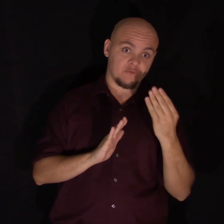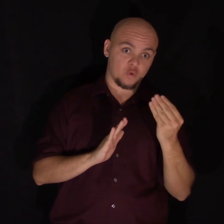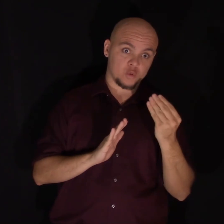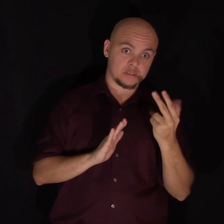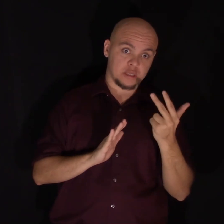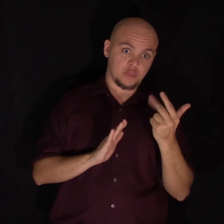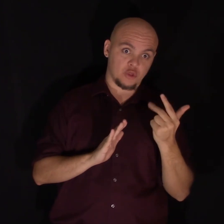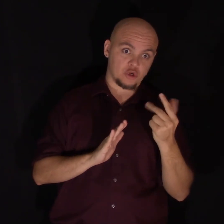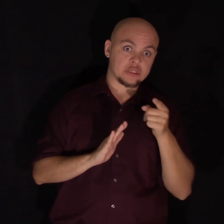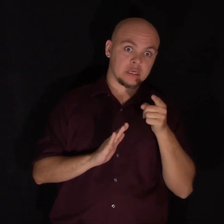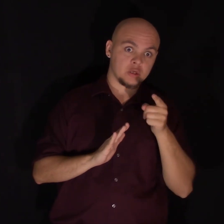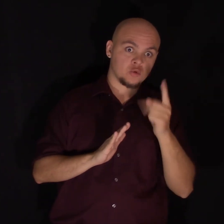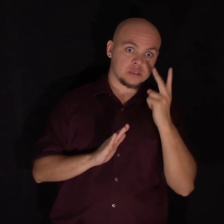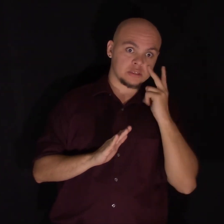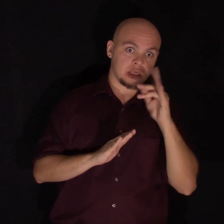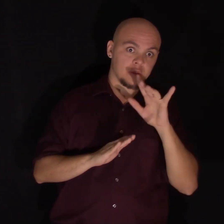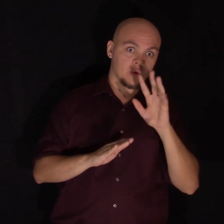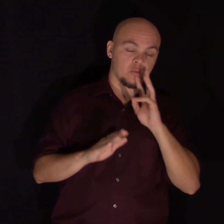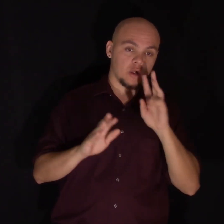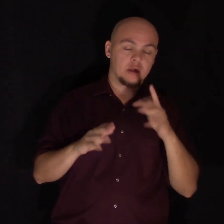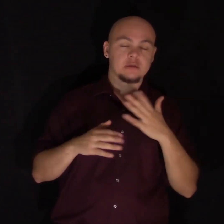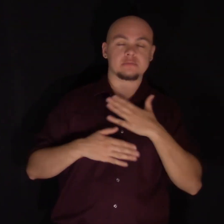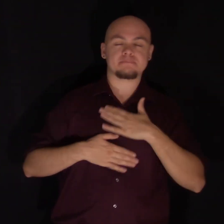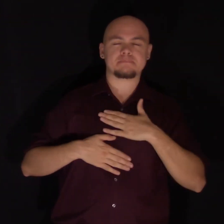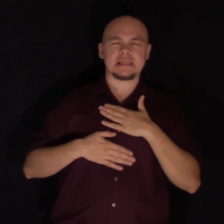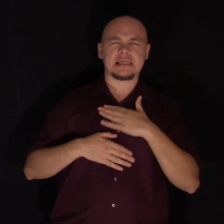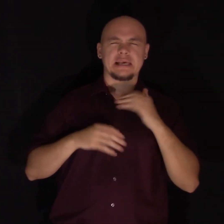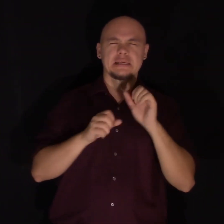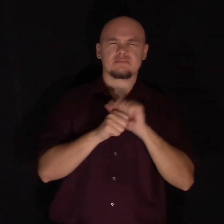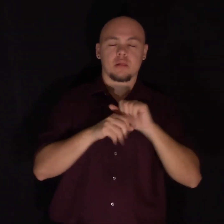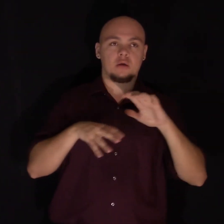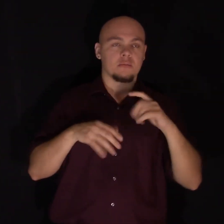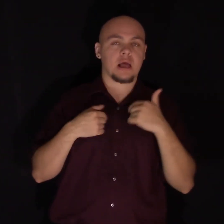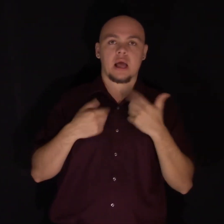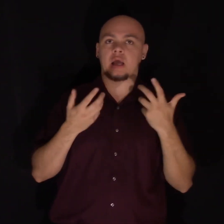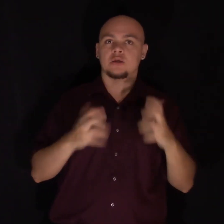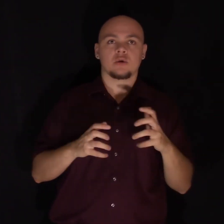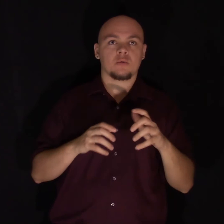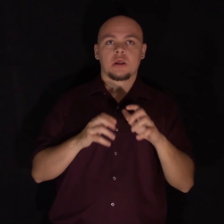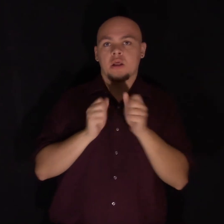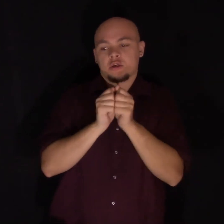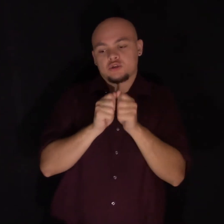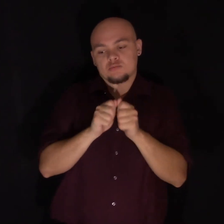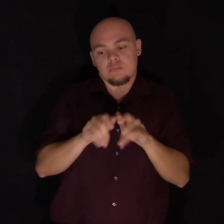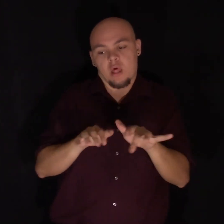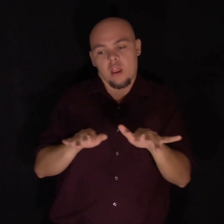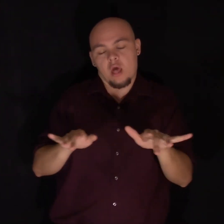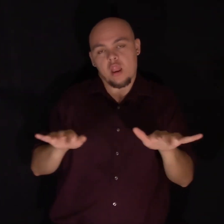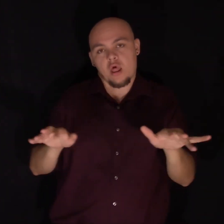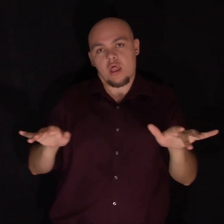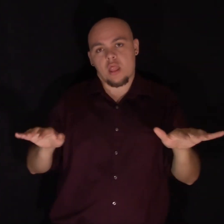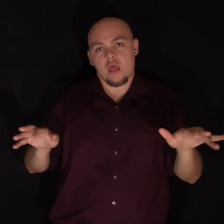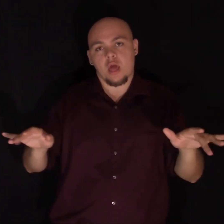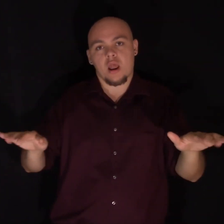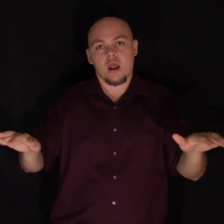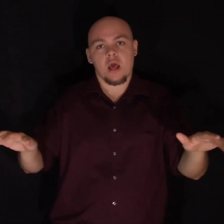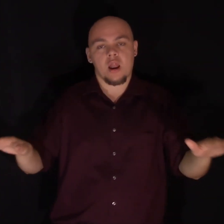can see the water coming. I'm saying, please blow up. Right? I don't want this thing to break in 20 pieces like you've seen in those